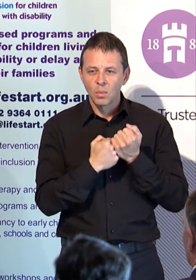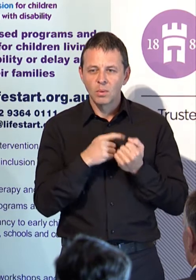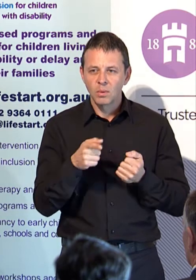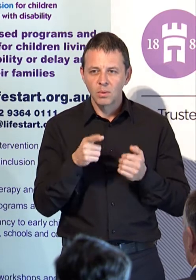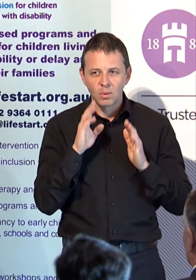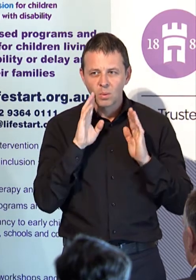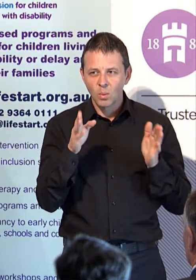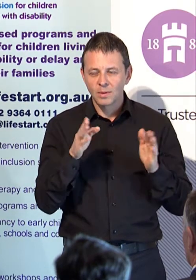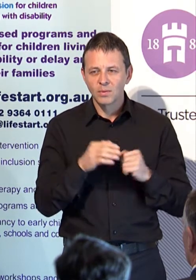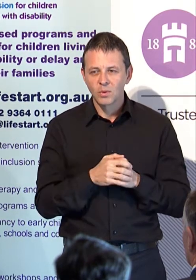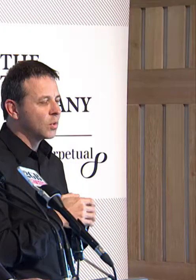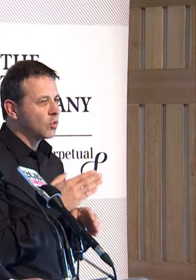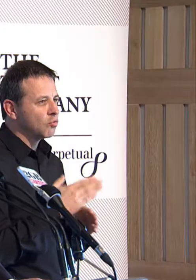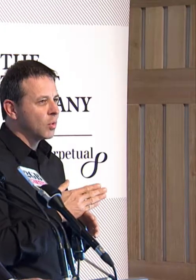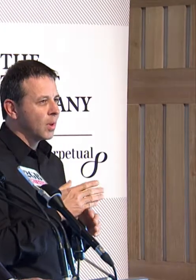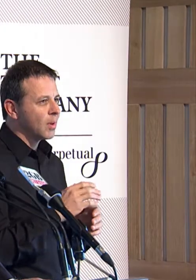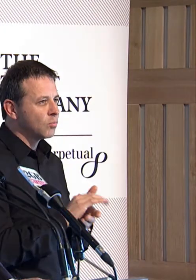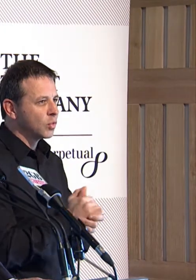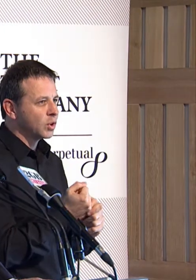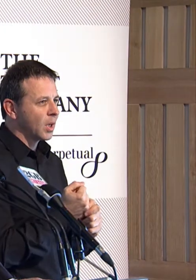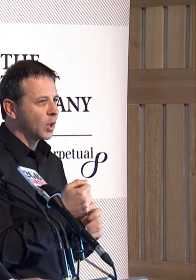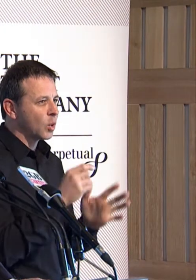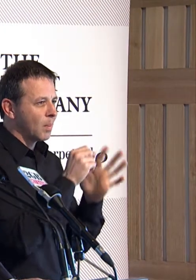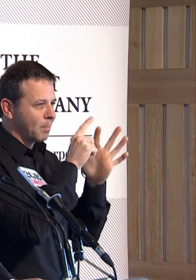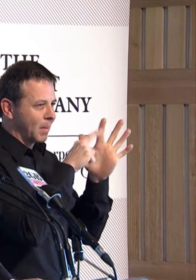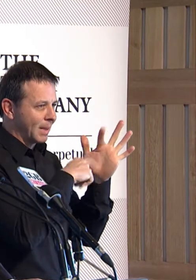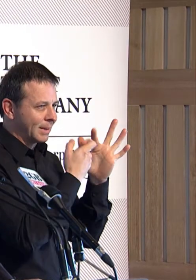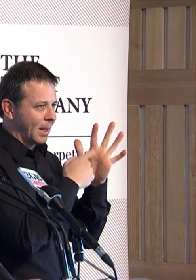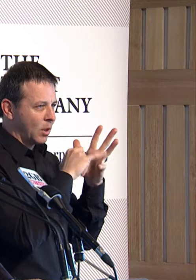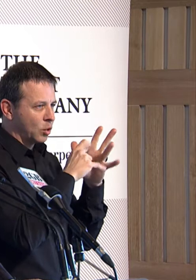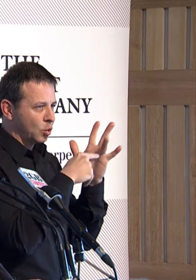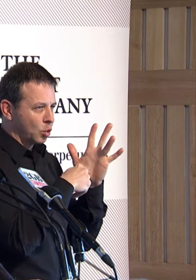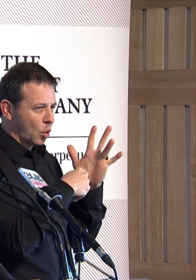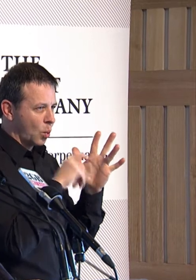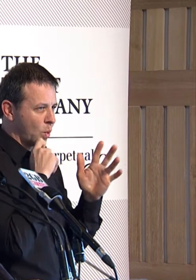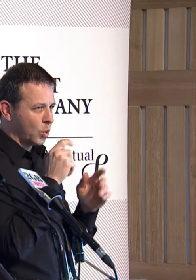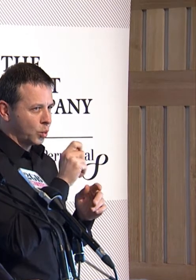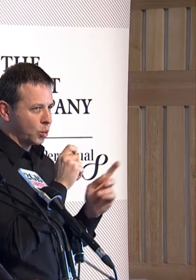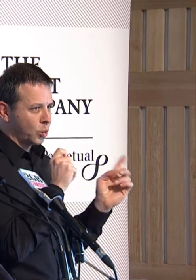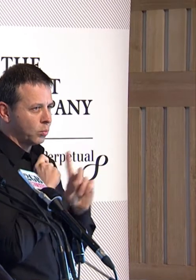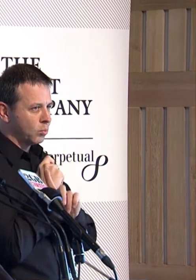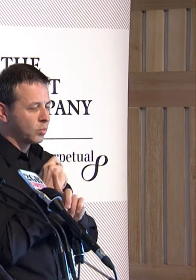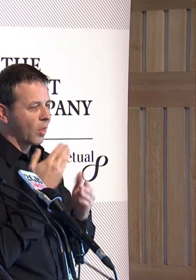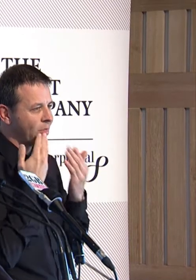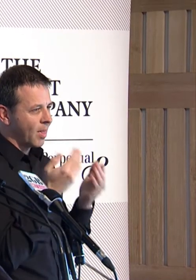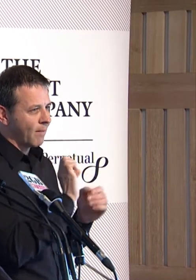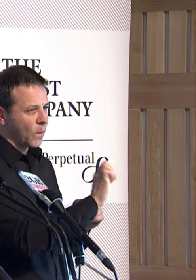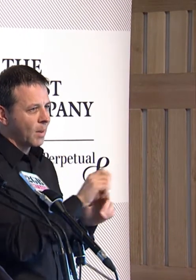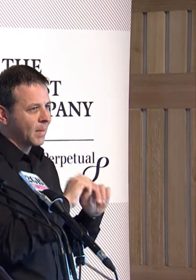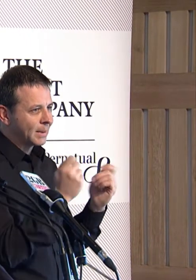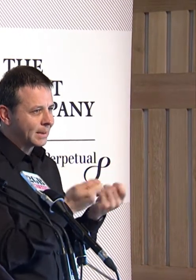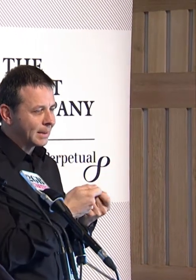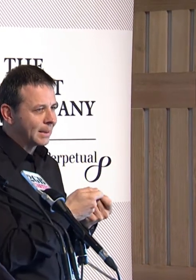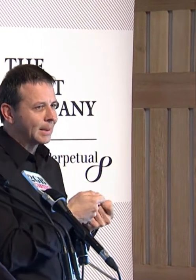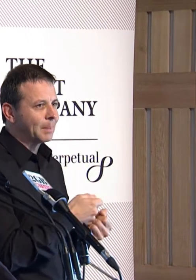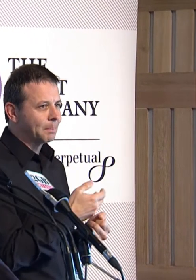truly valued. So to Peter Scott, who will shortly speak, thank you, Peter, to you and your team. Many of your philanthropy members